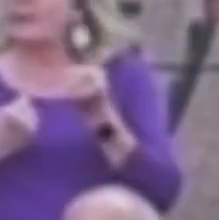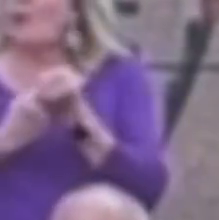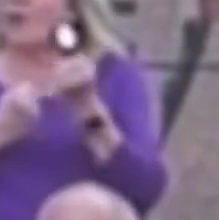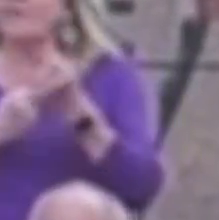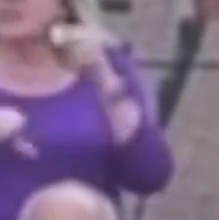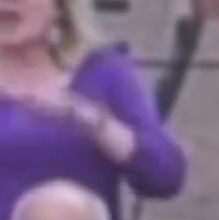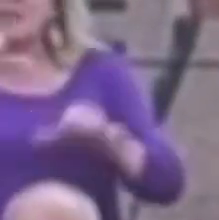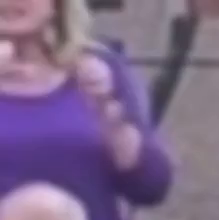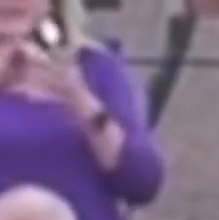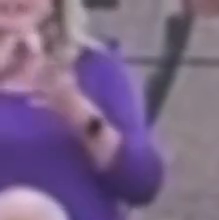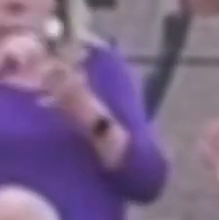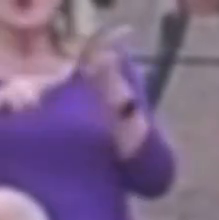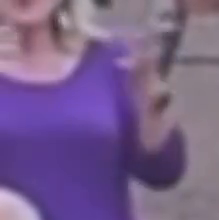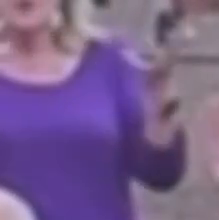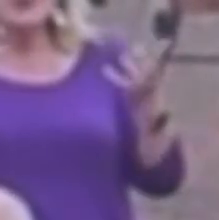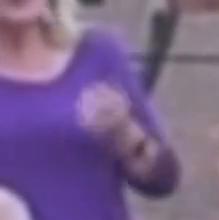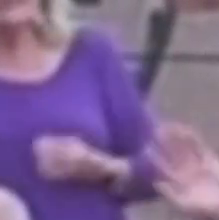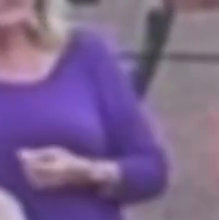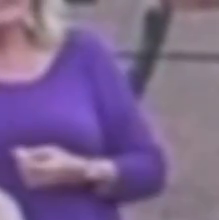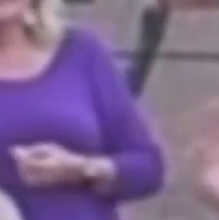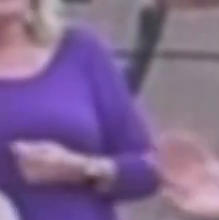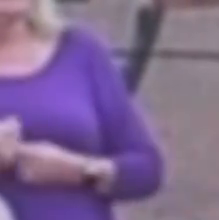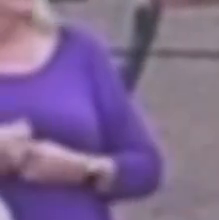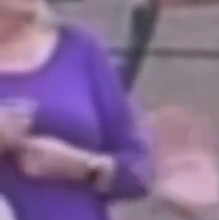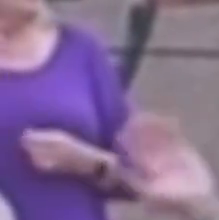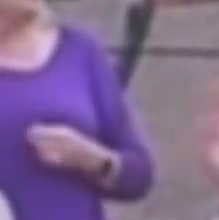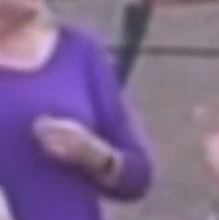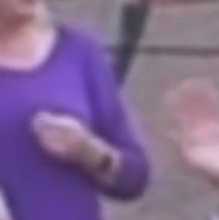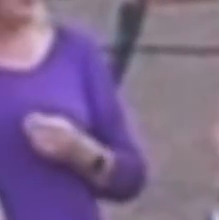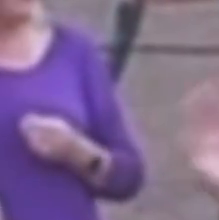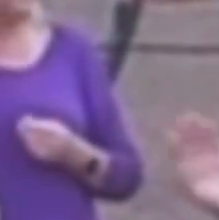science. This is what we want to see. So,